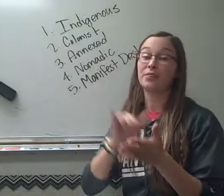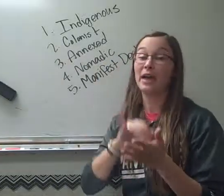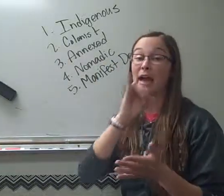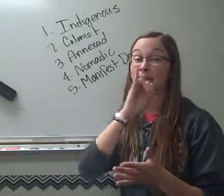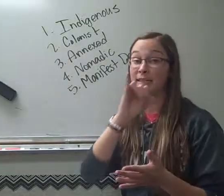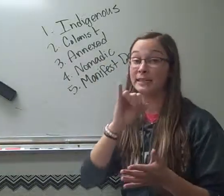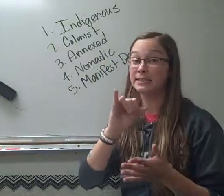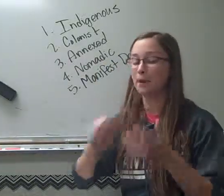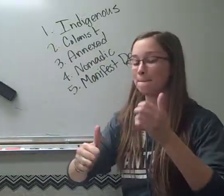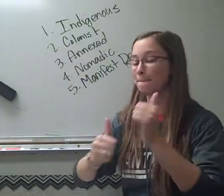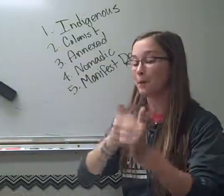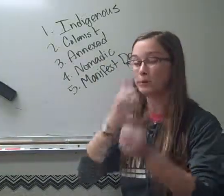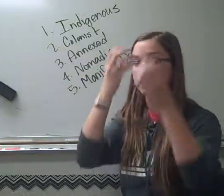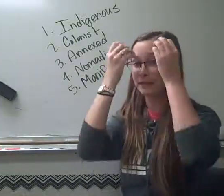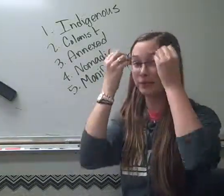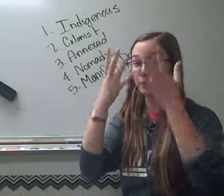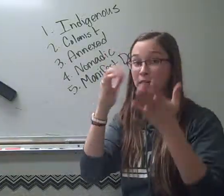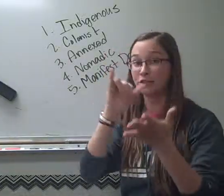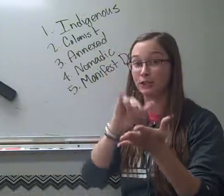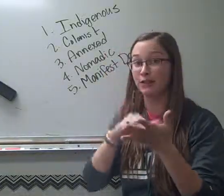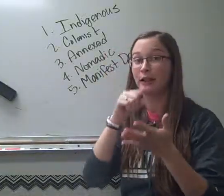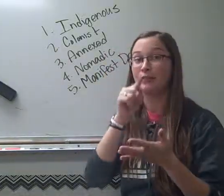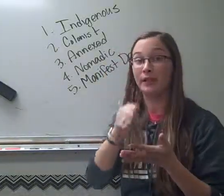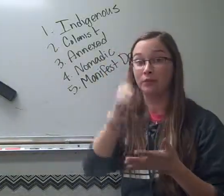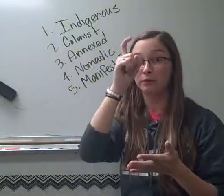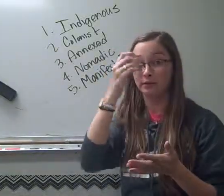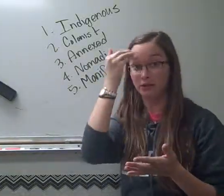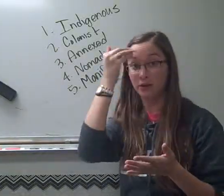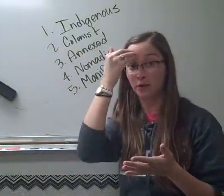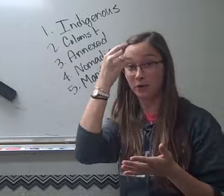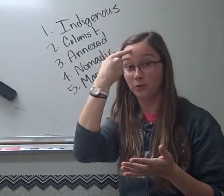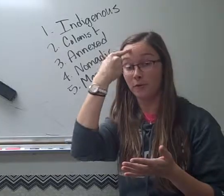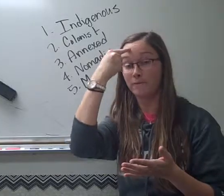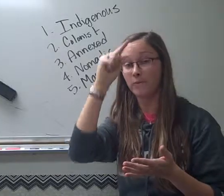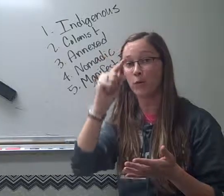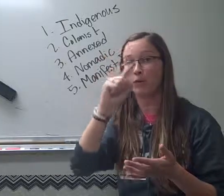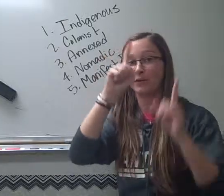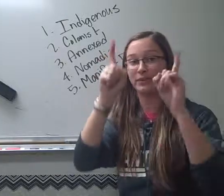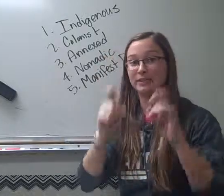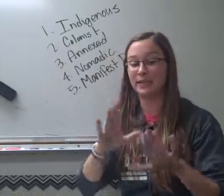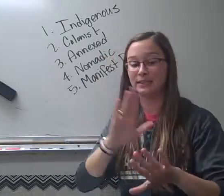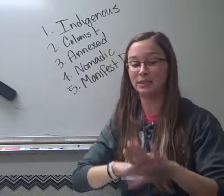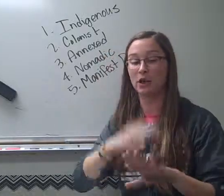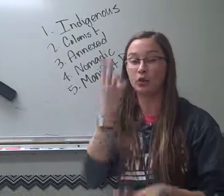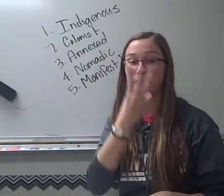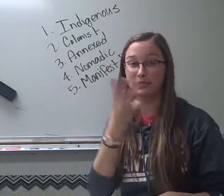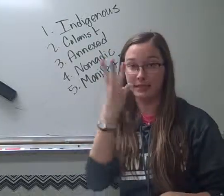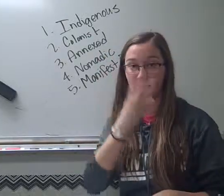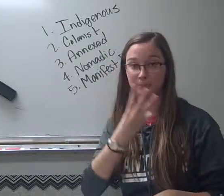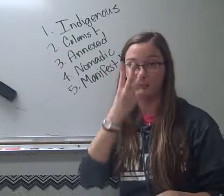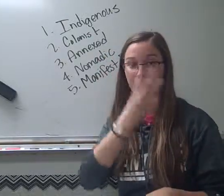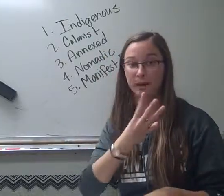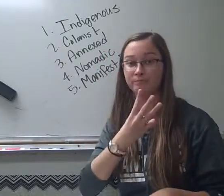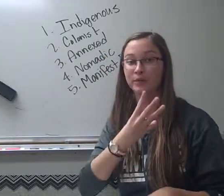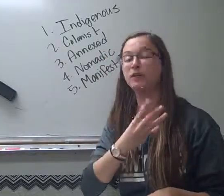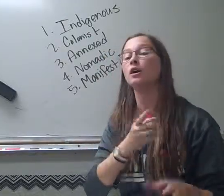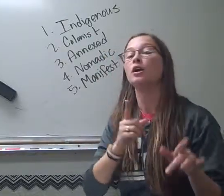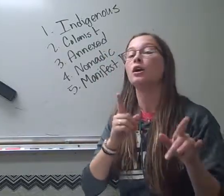That is most of the information that you need to know for the test on Wednesday. Okay?